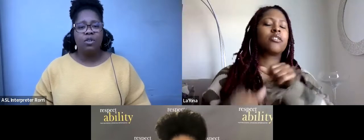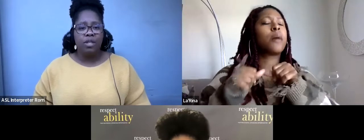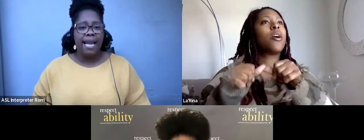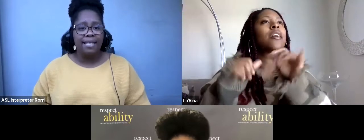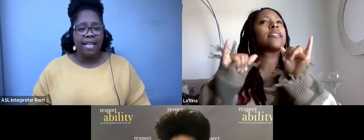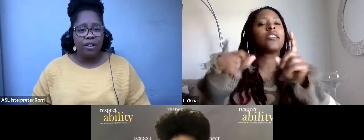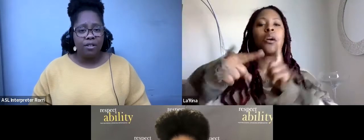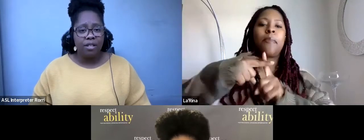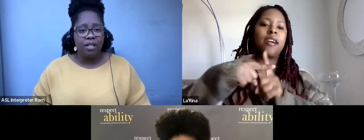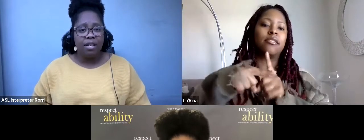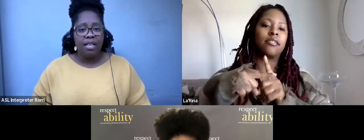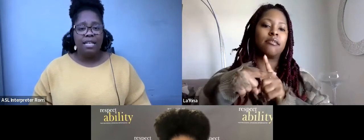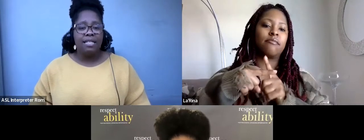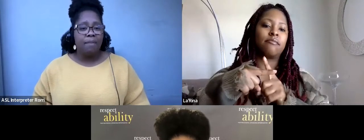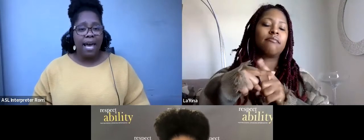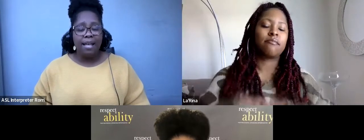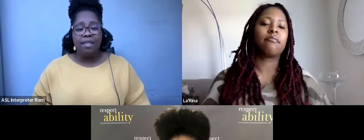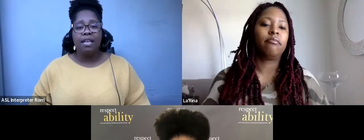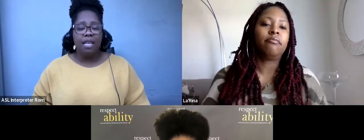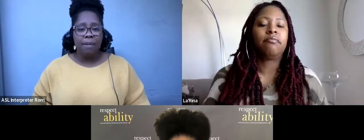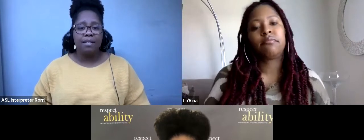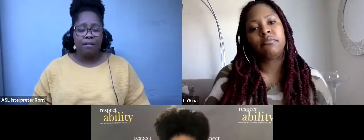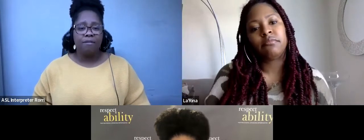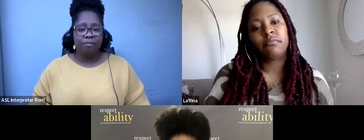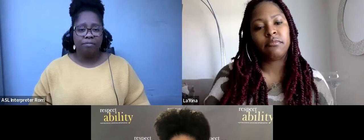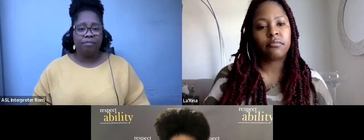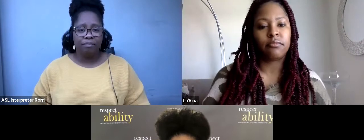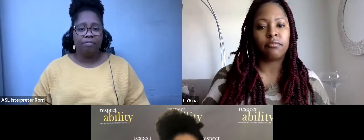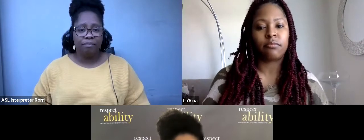just ignore the naysayers, stay the path, and think positive.